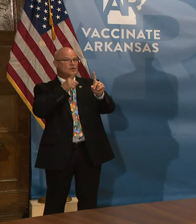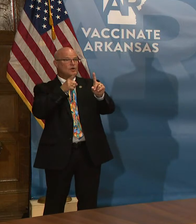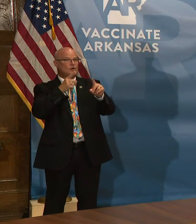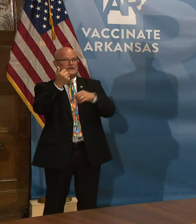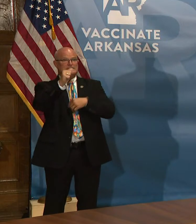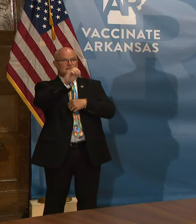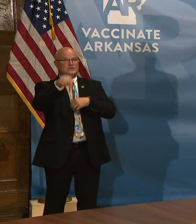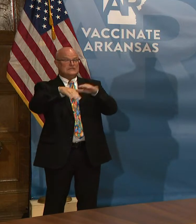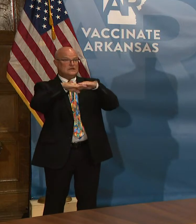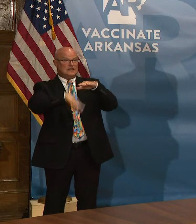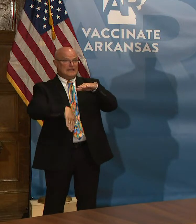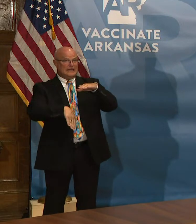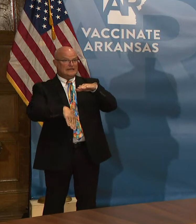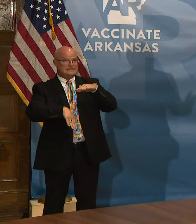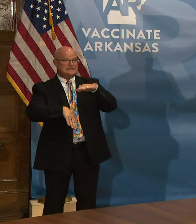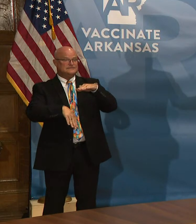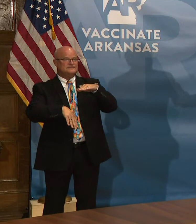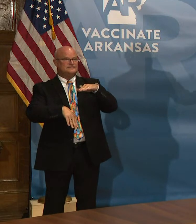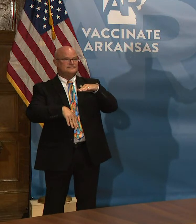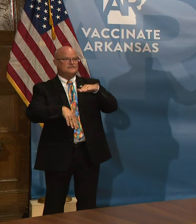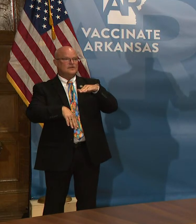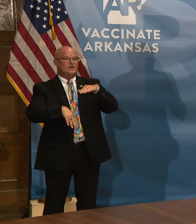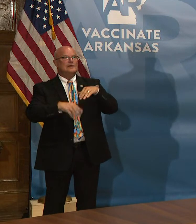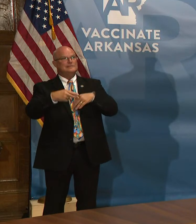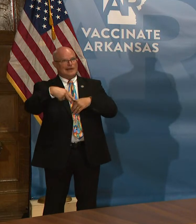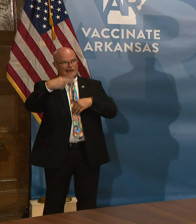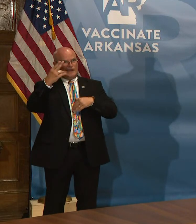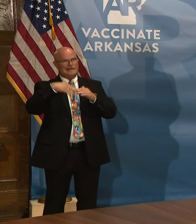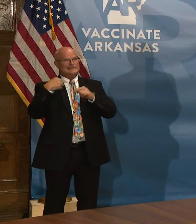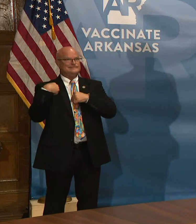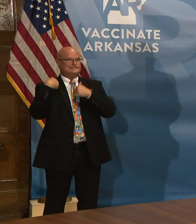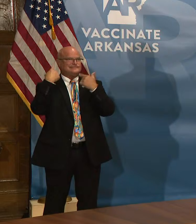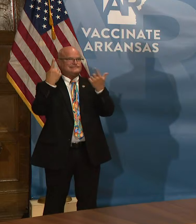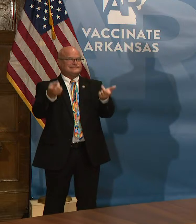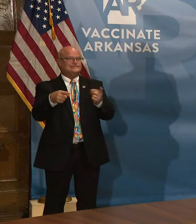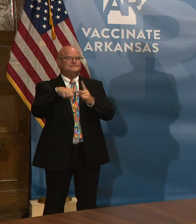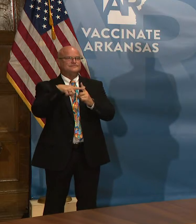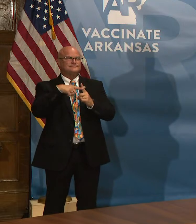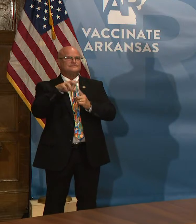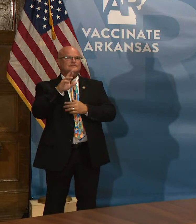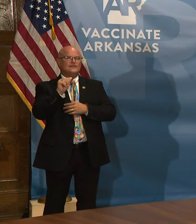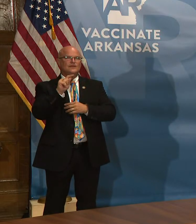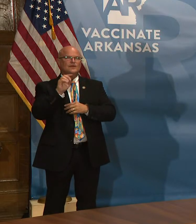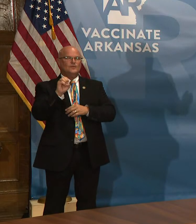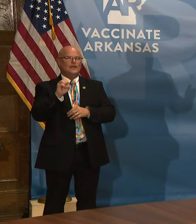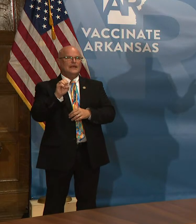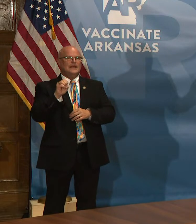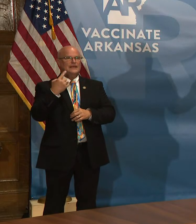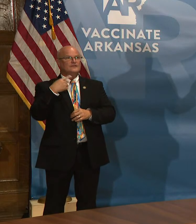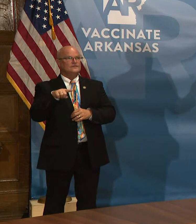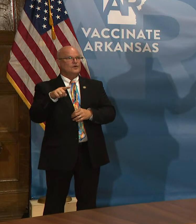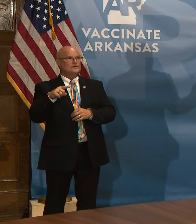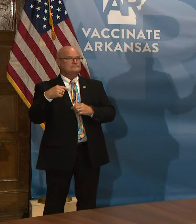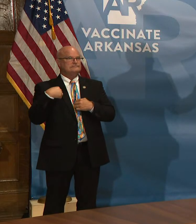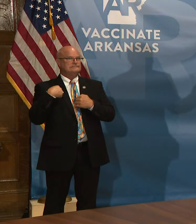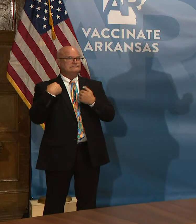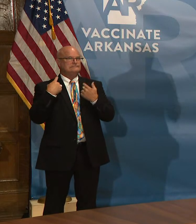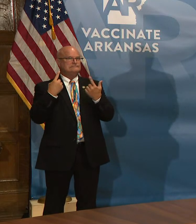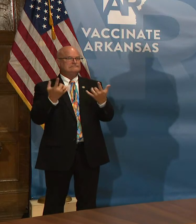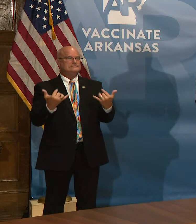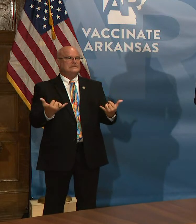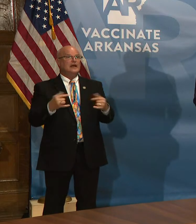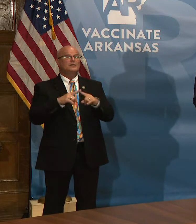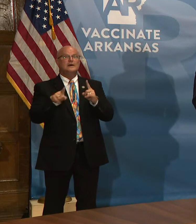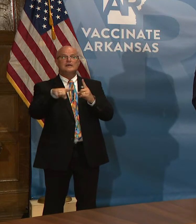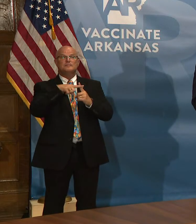be 10% or lower than that. We've been higher than that in our positivity rate for some time, but